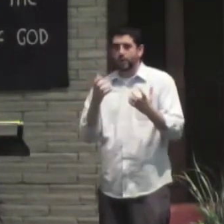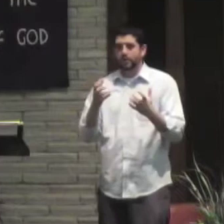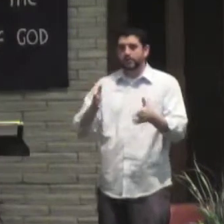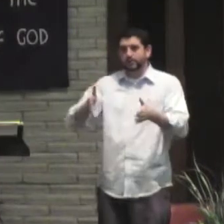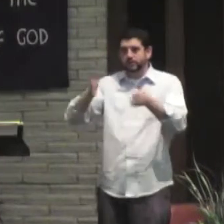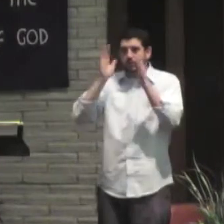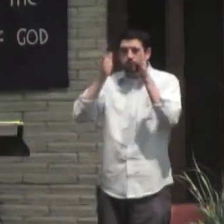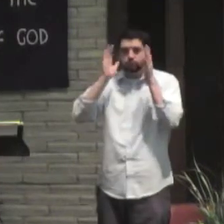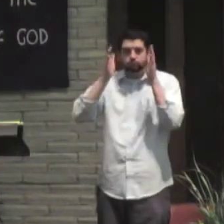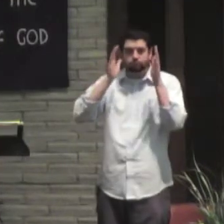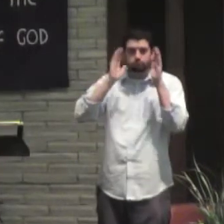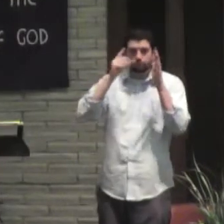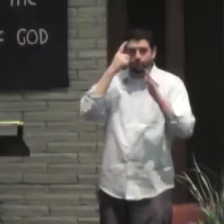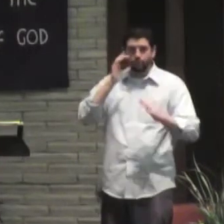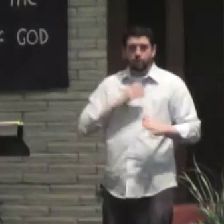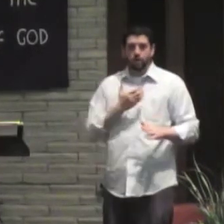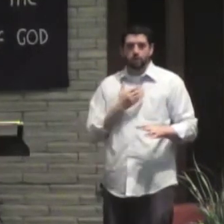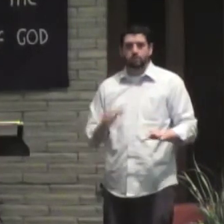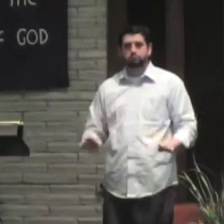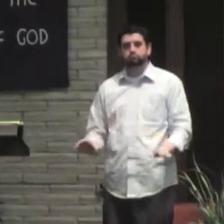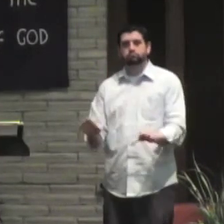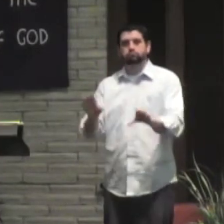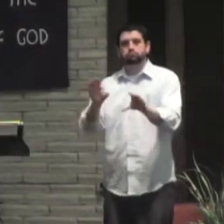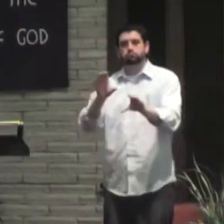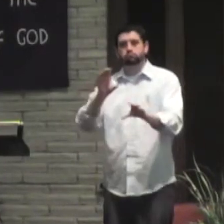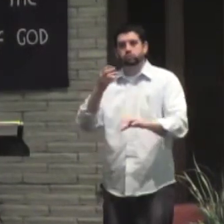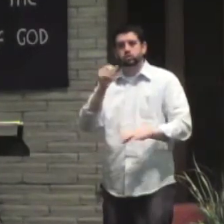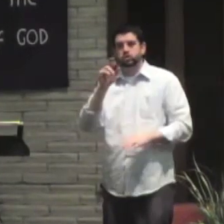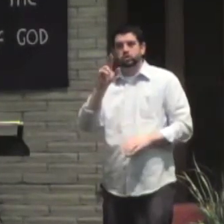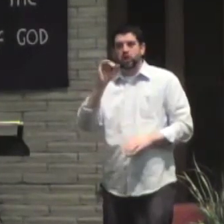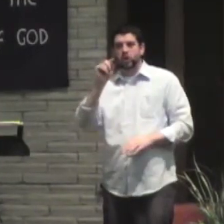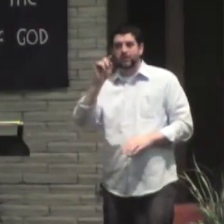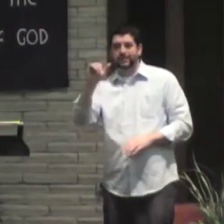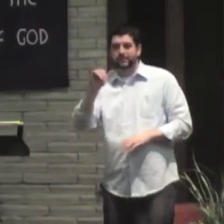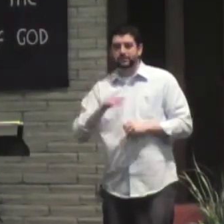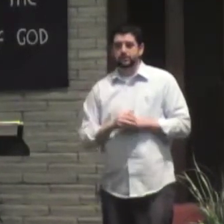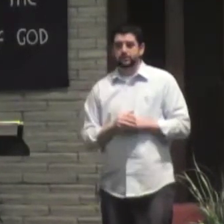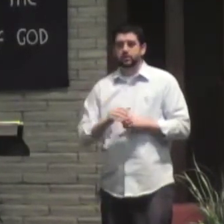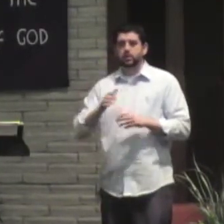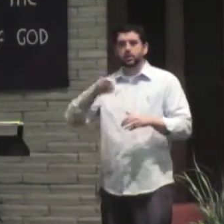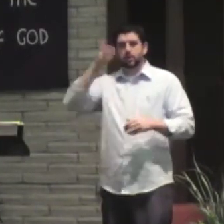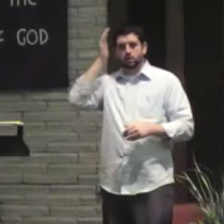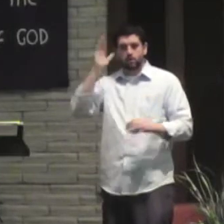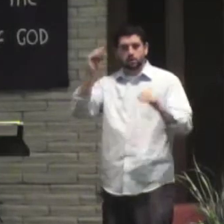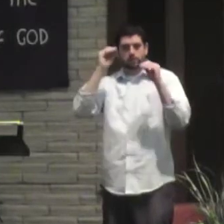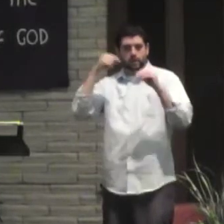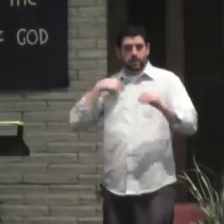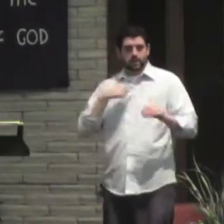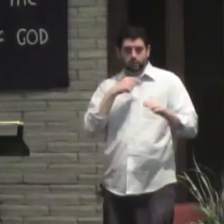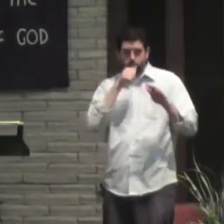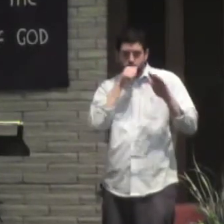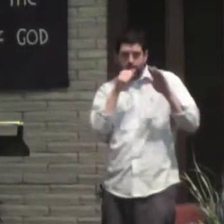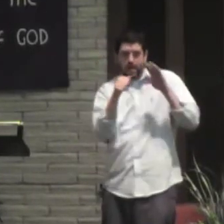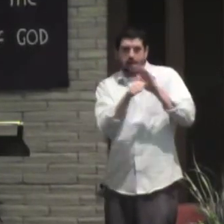He taught that we should hide it so that only God can see it.